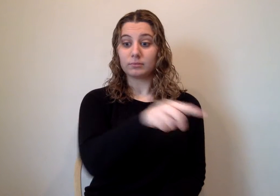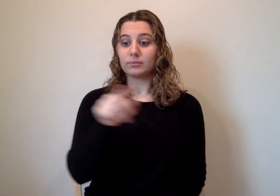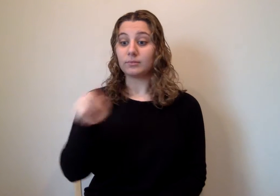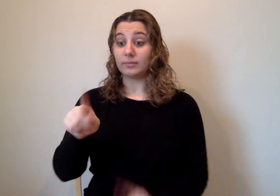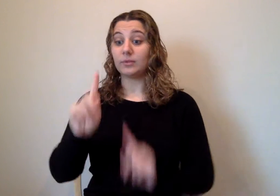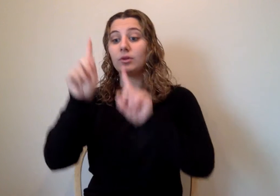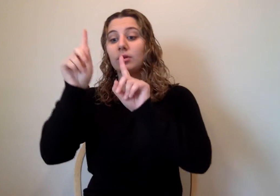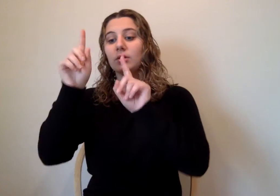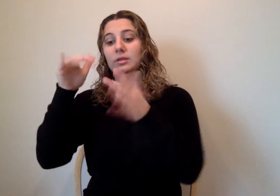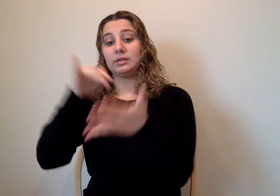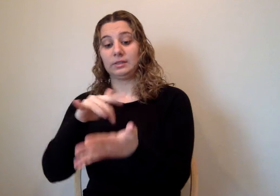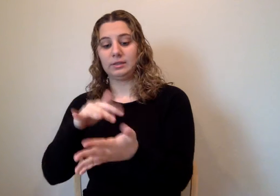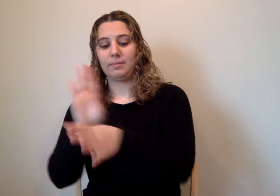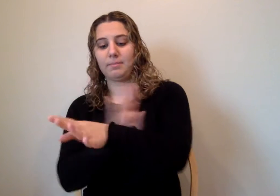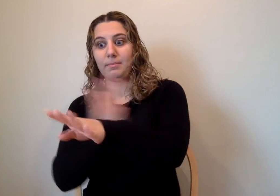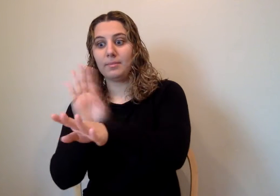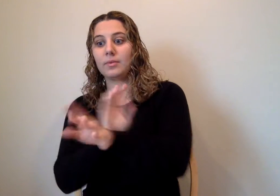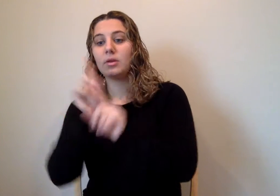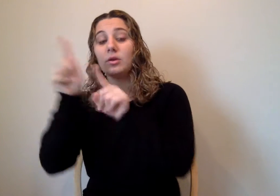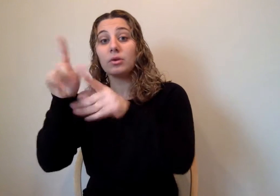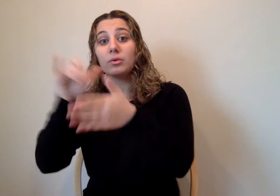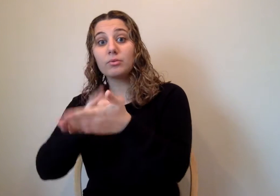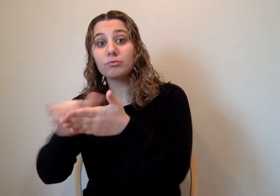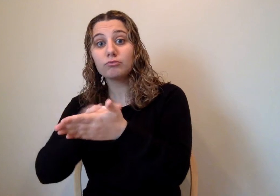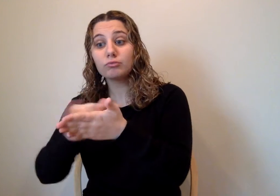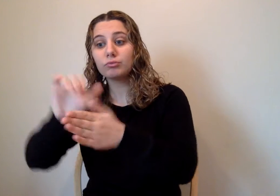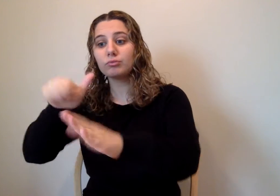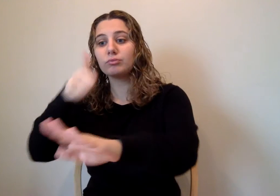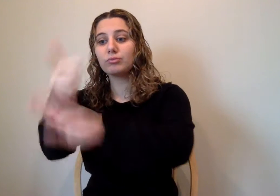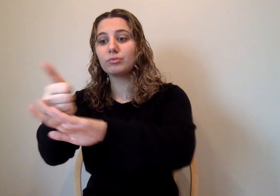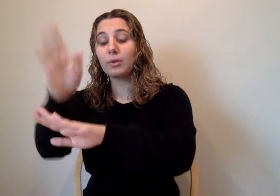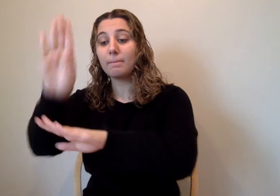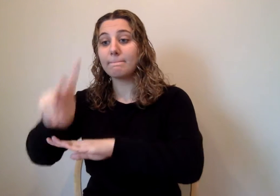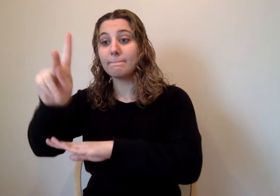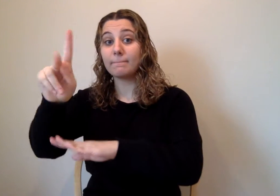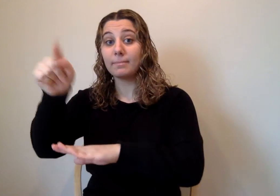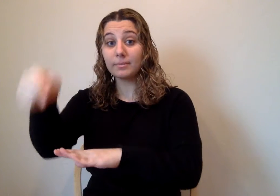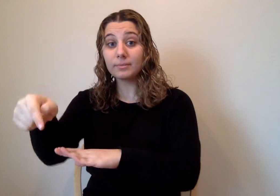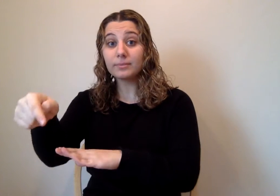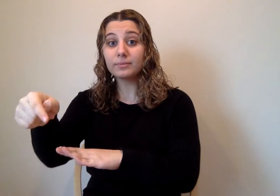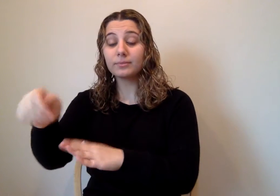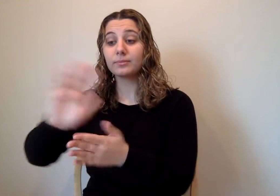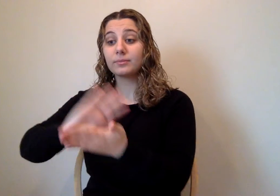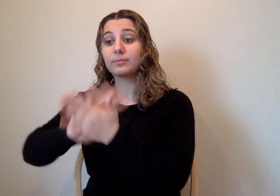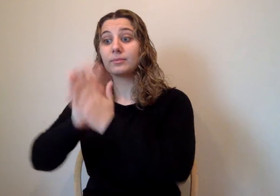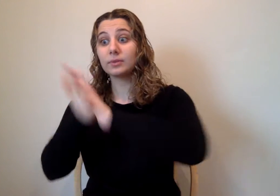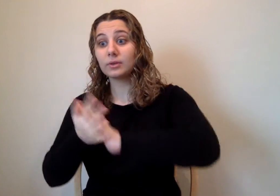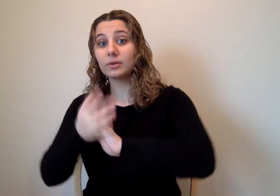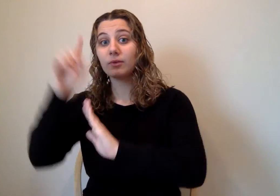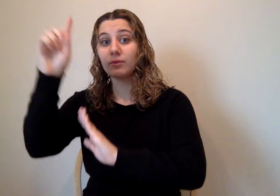and founding banking commercial interests there, and of course, eventually becoming the nation's first official